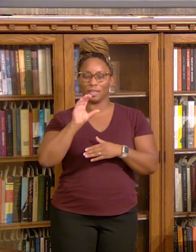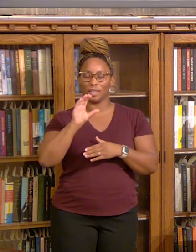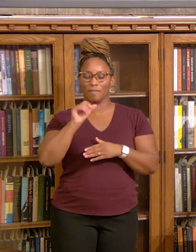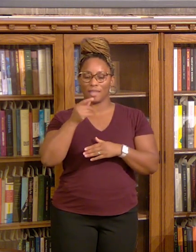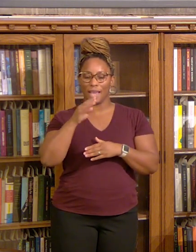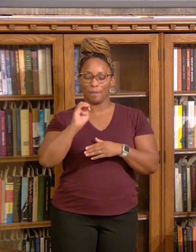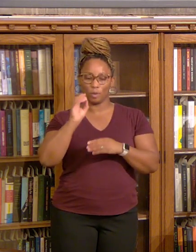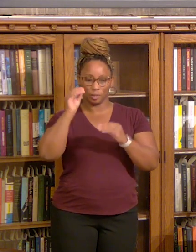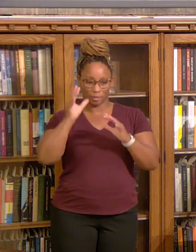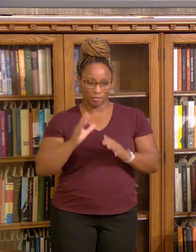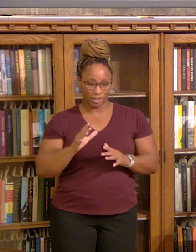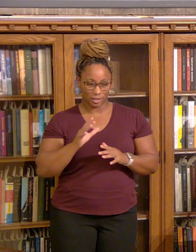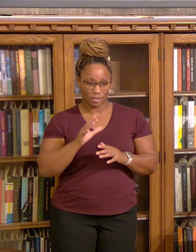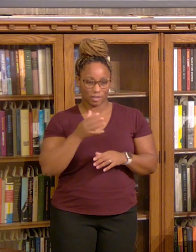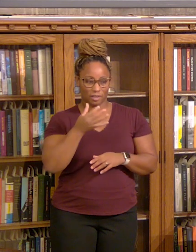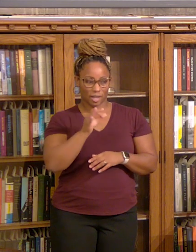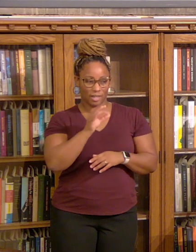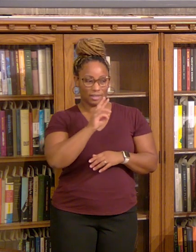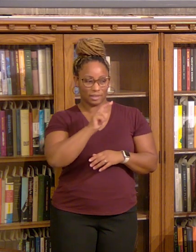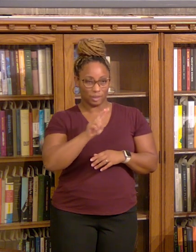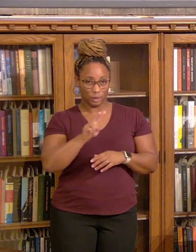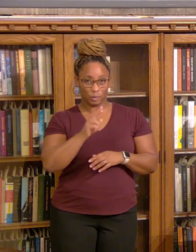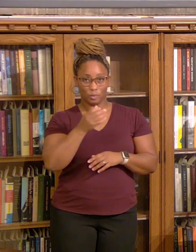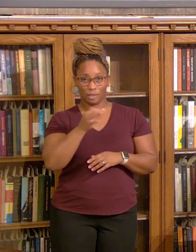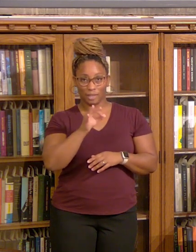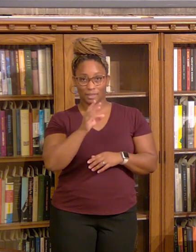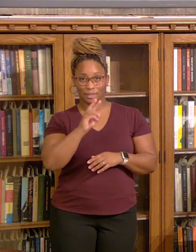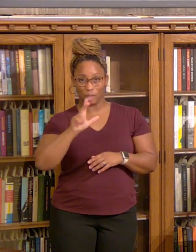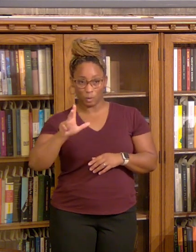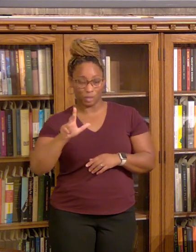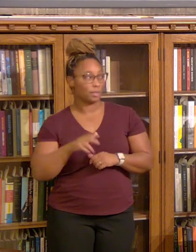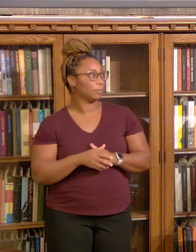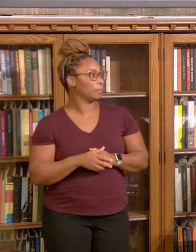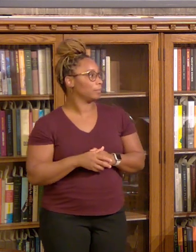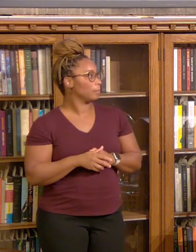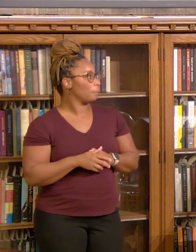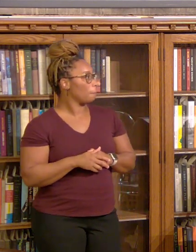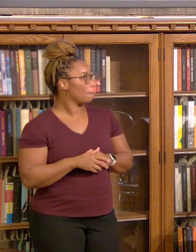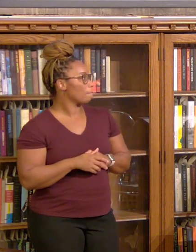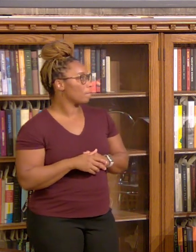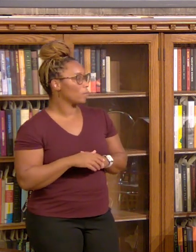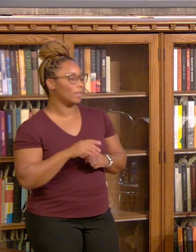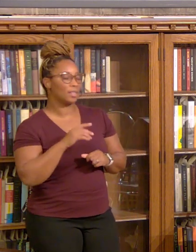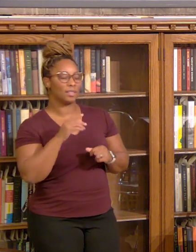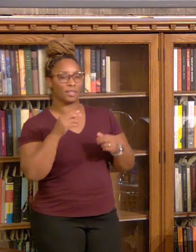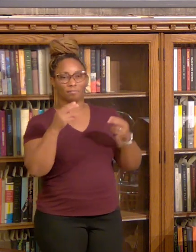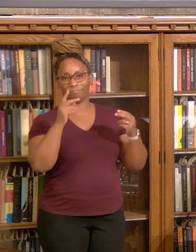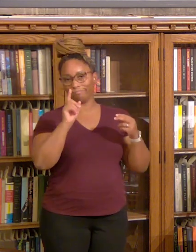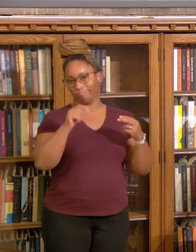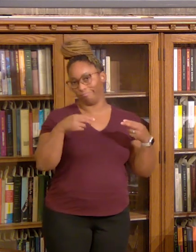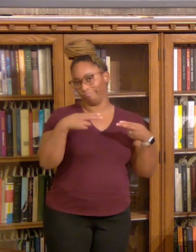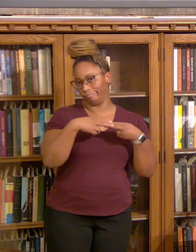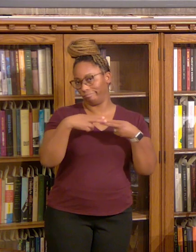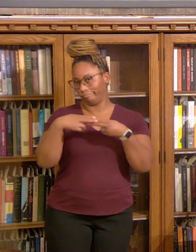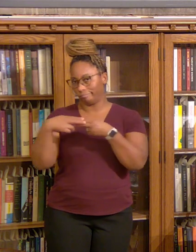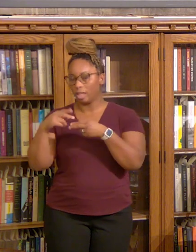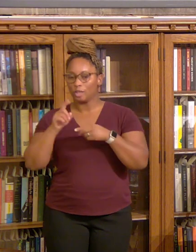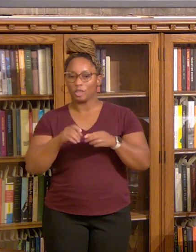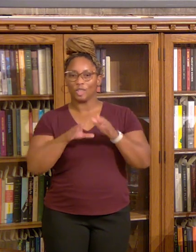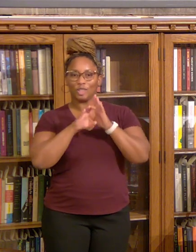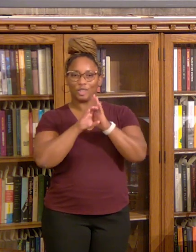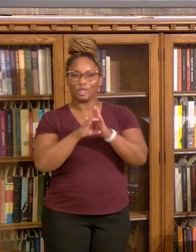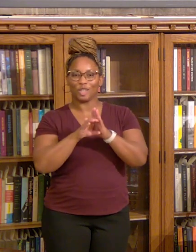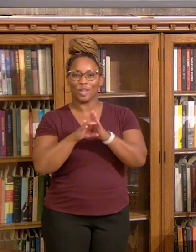1962 and 1963 uh we've got a kind of what should be a rotating um set of slides um showing some